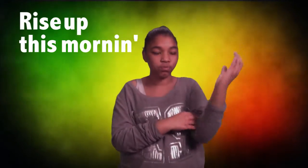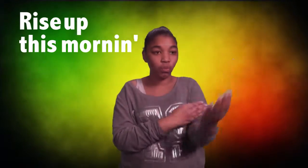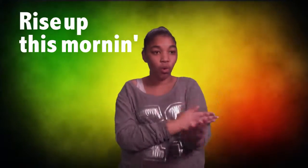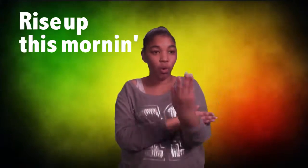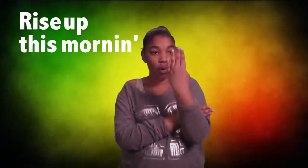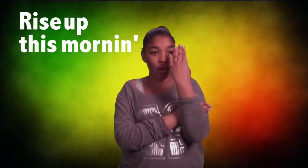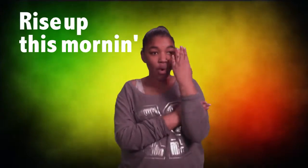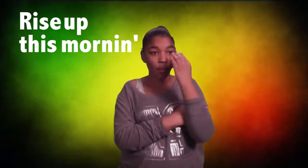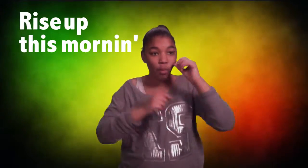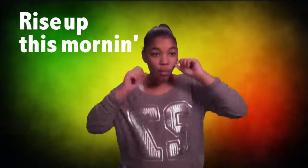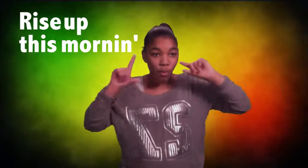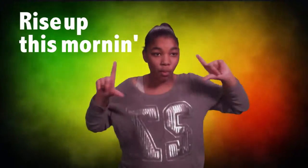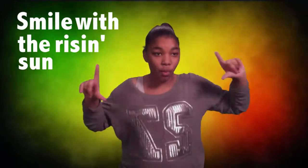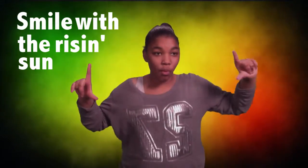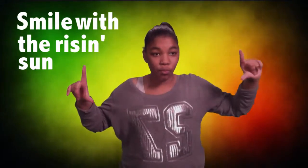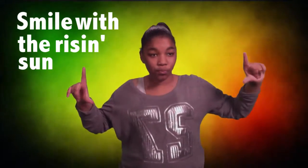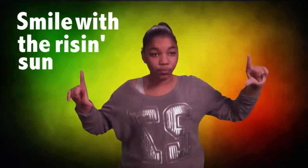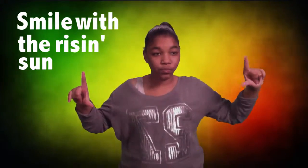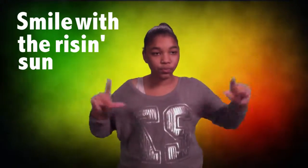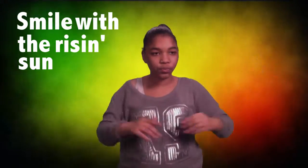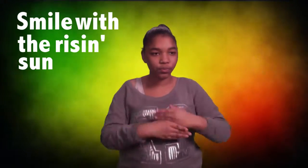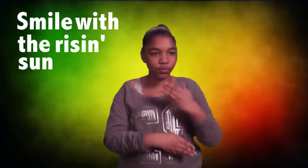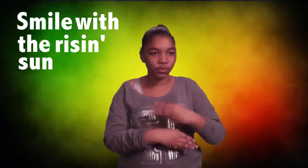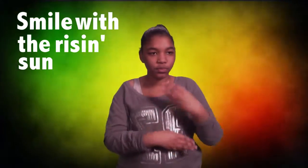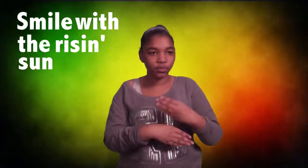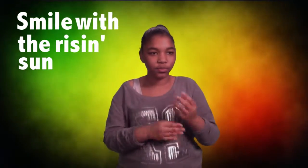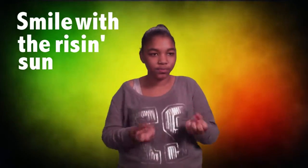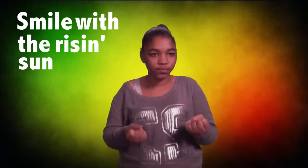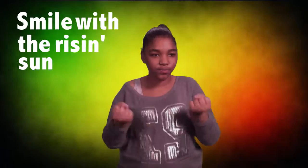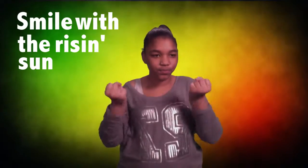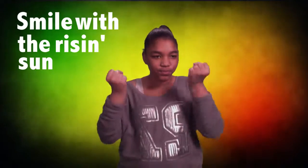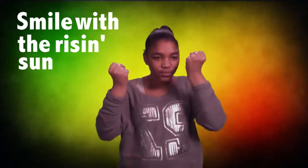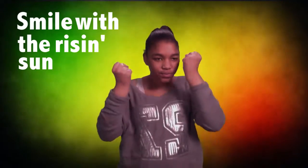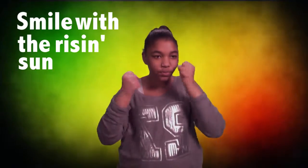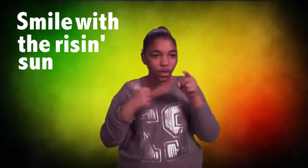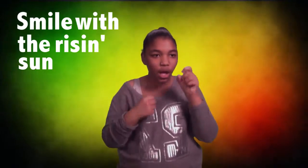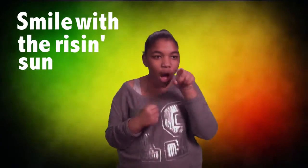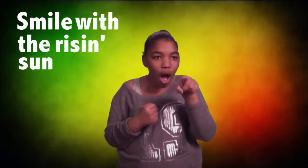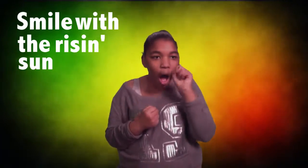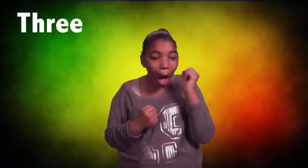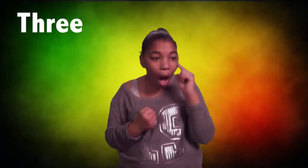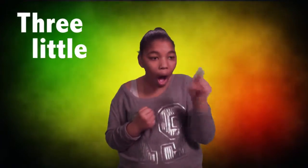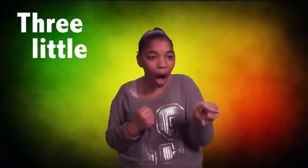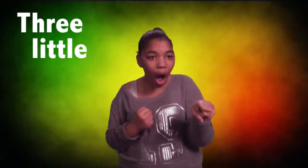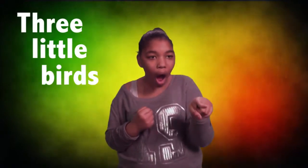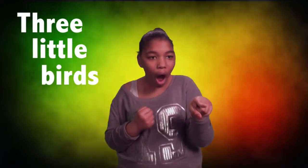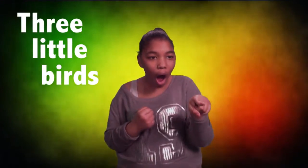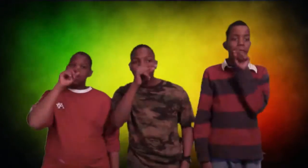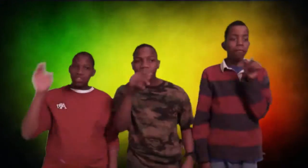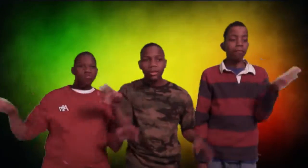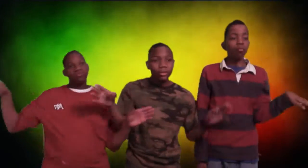morning Smile with the rising sun Three little birds